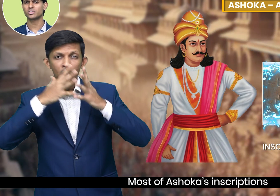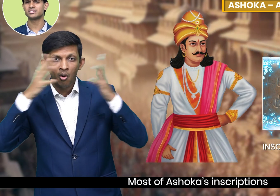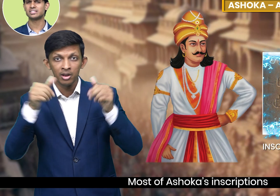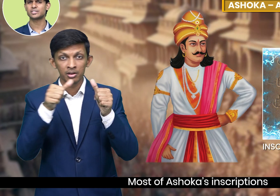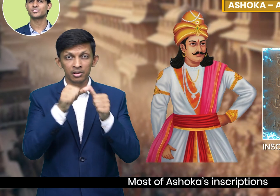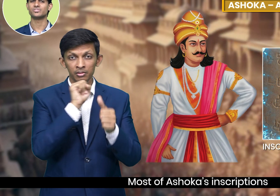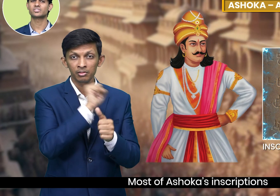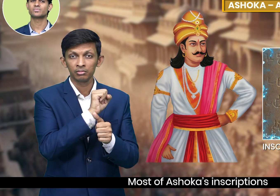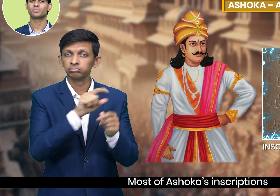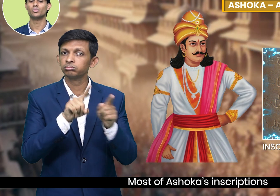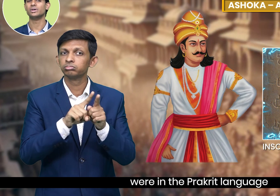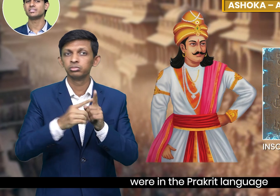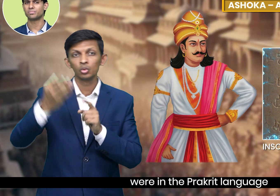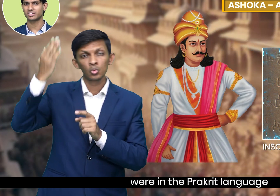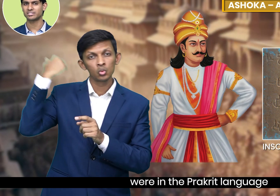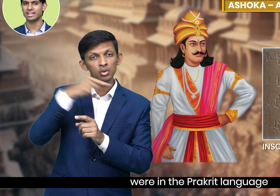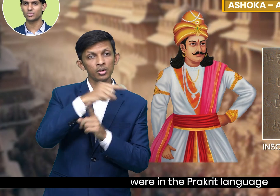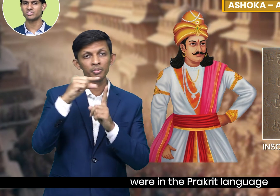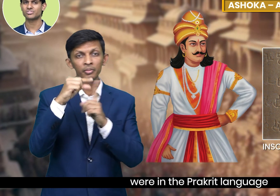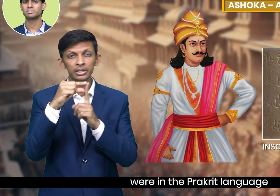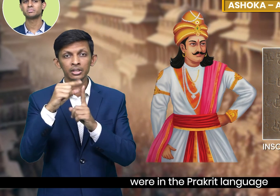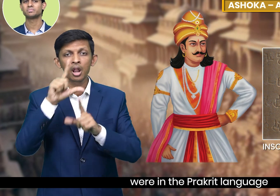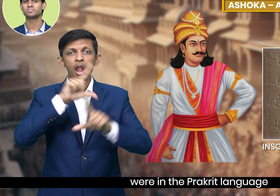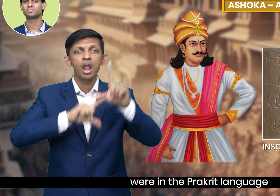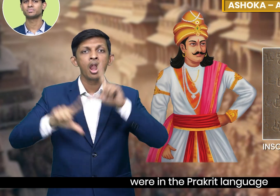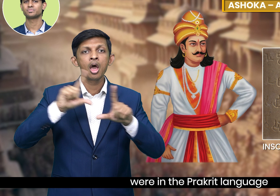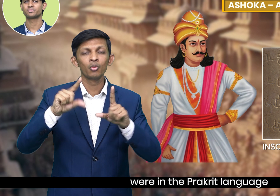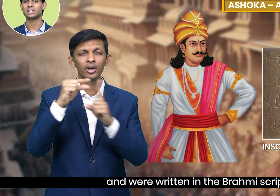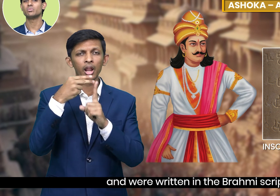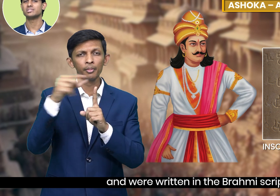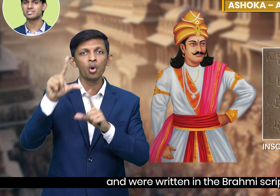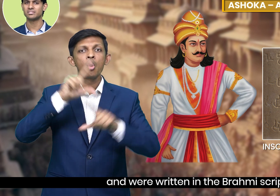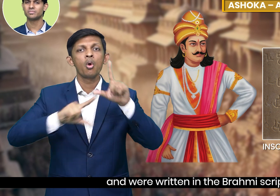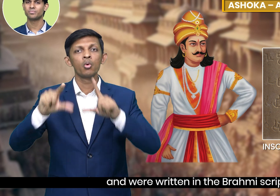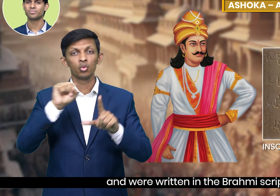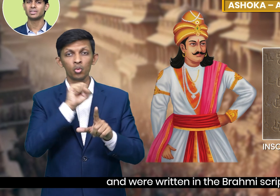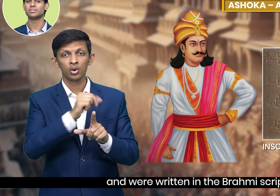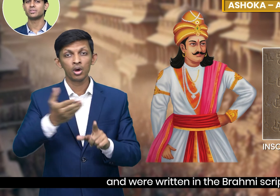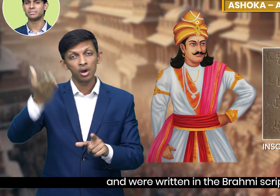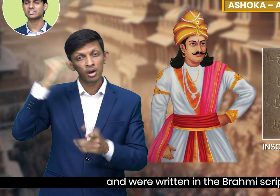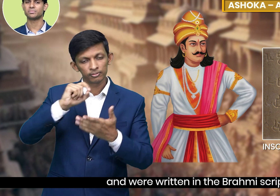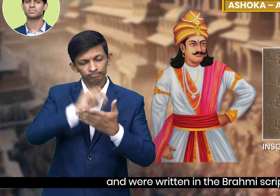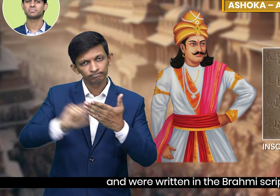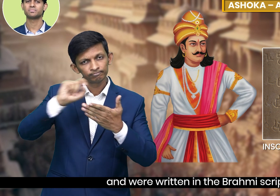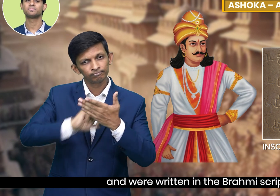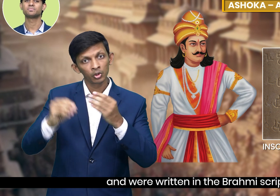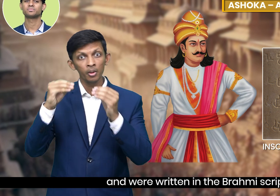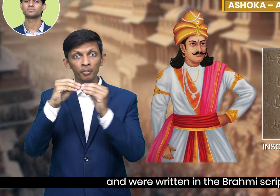of Ashoka's inscriptions were in the Prakrit language and were written in the Brahmi